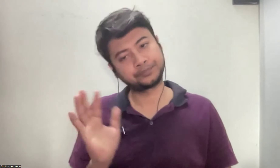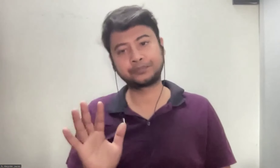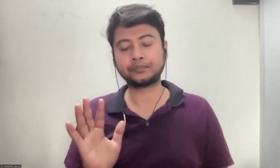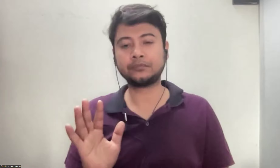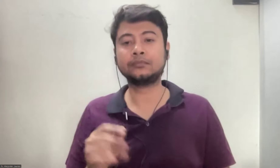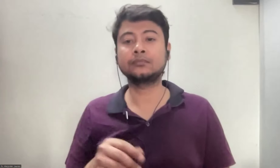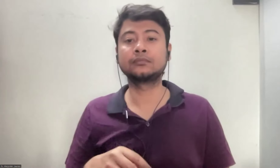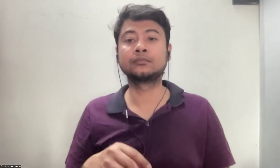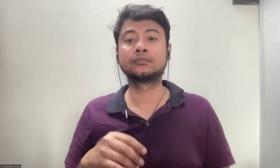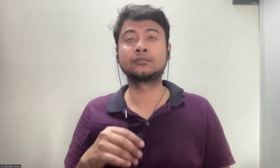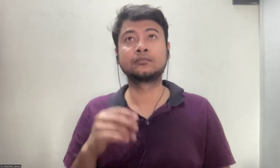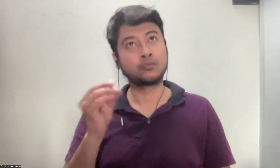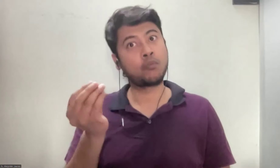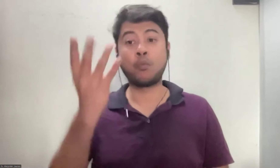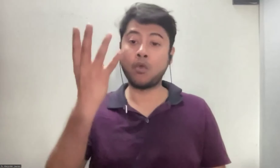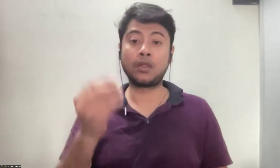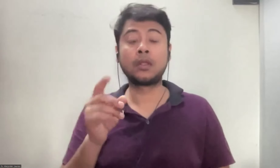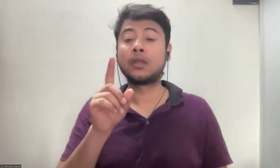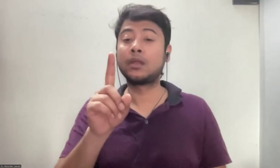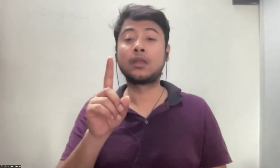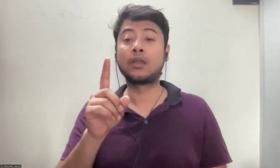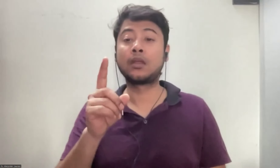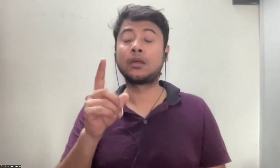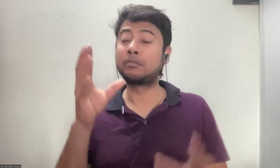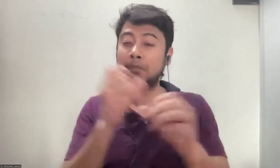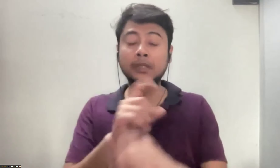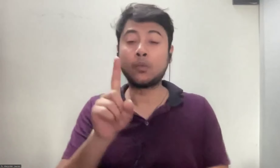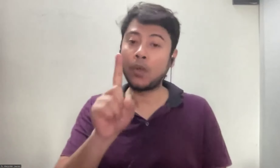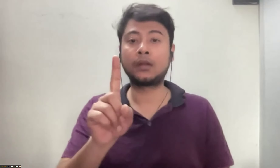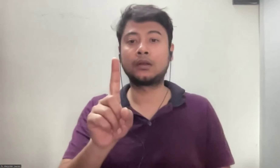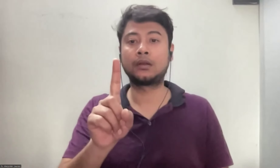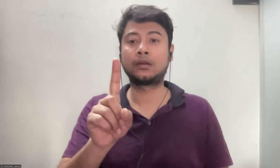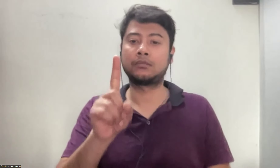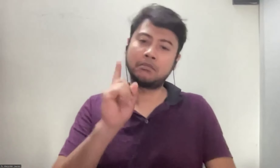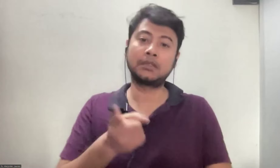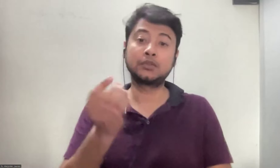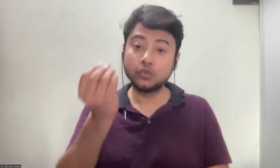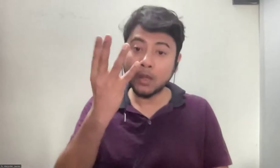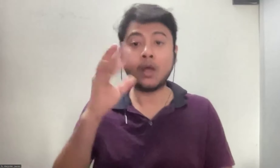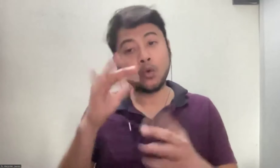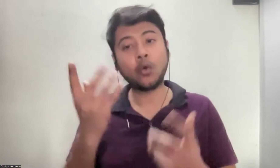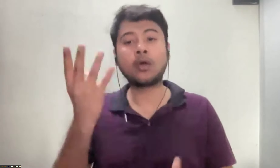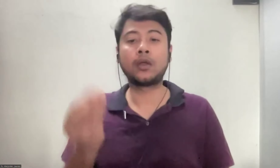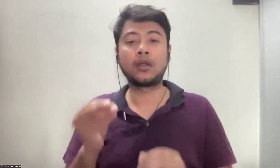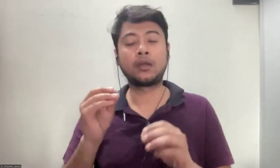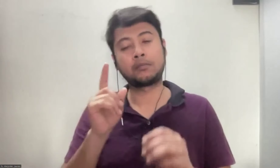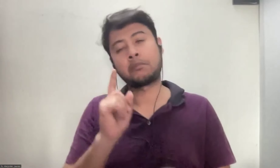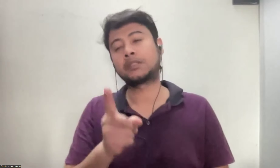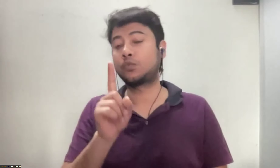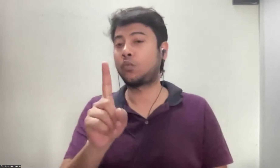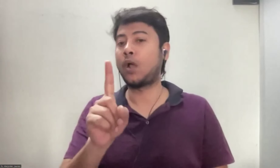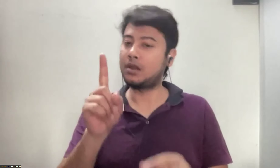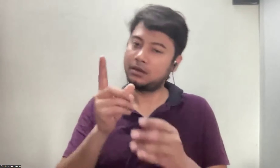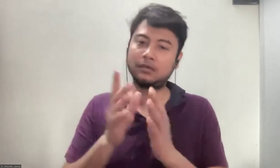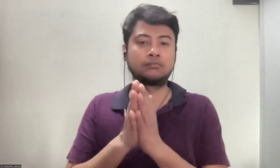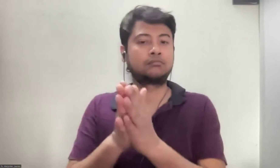least once in a day. Try to keep 2 tulsi plants, one in your puja room and one in sun, and keep